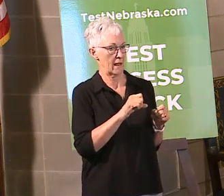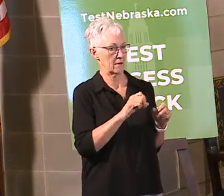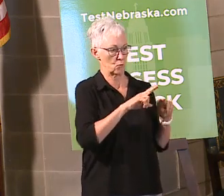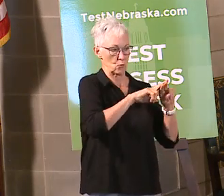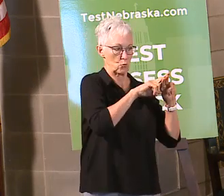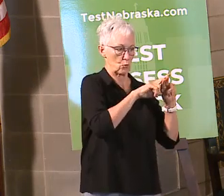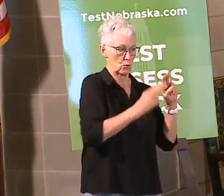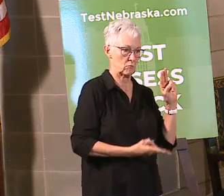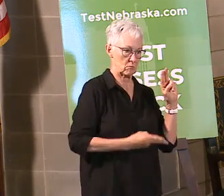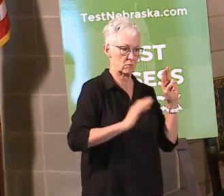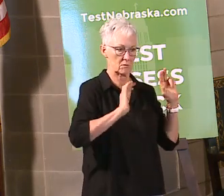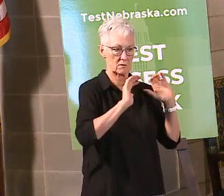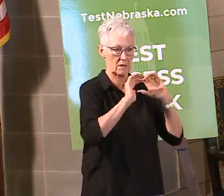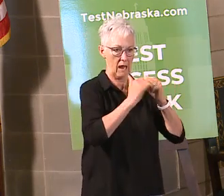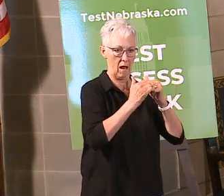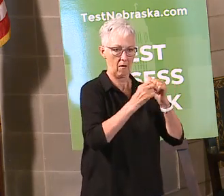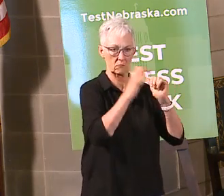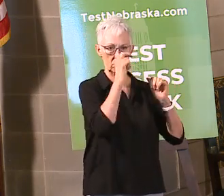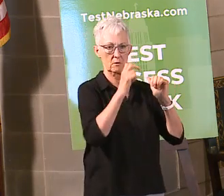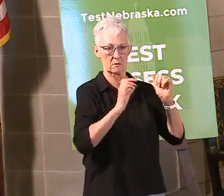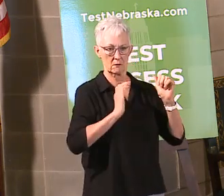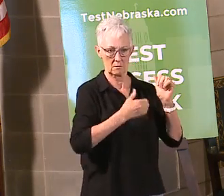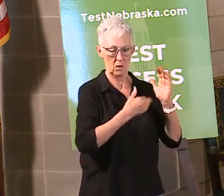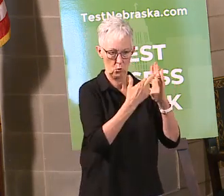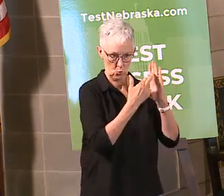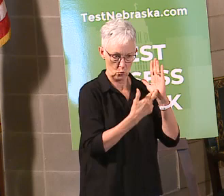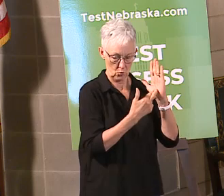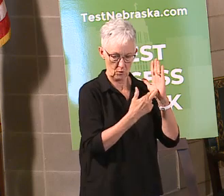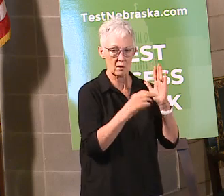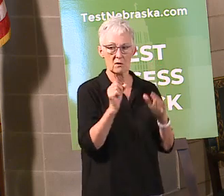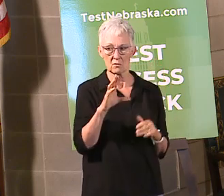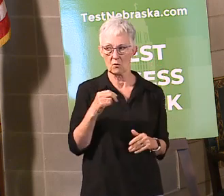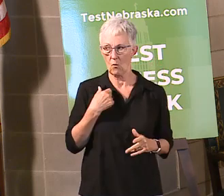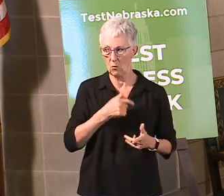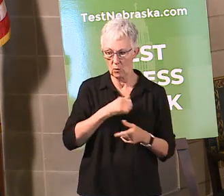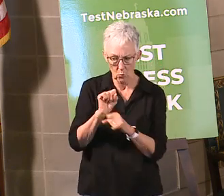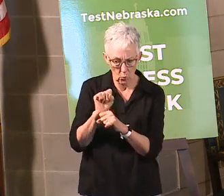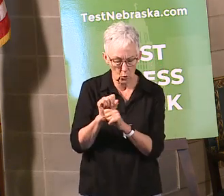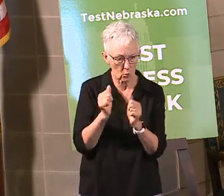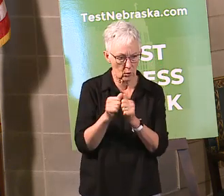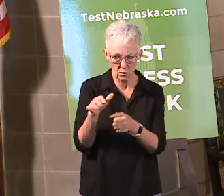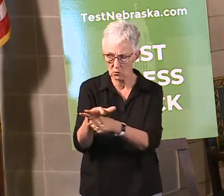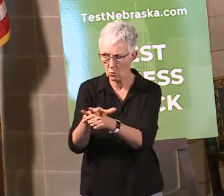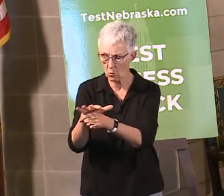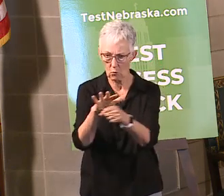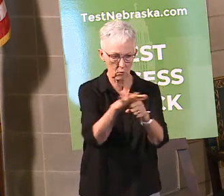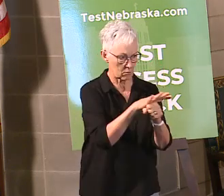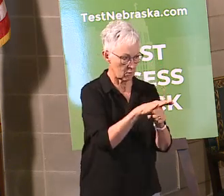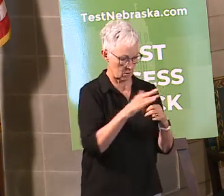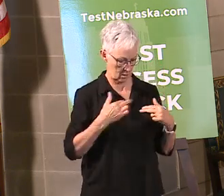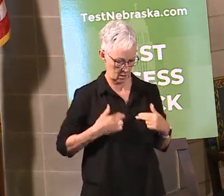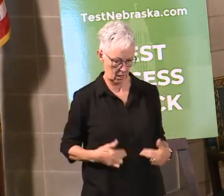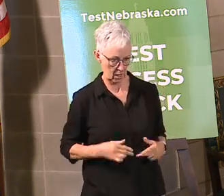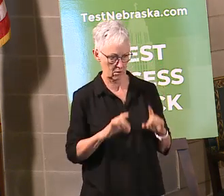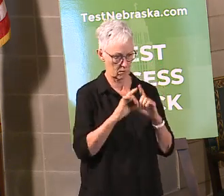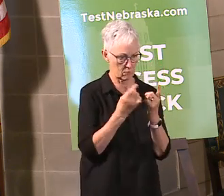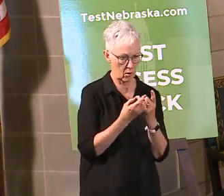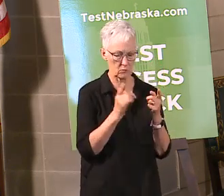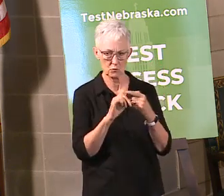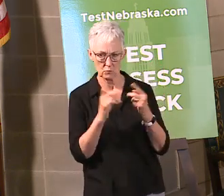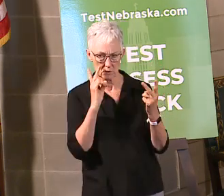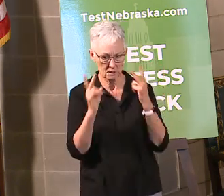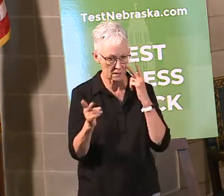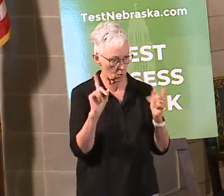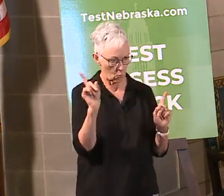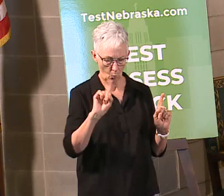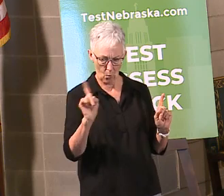with local health departments and hospitals to be able to manage that so that if we did have a hot